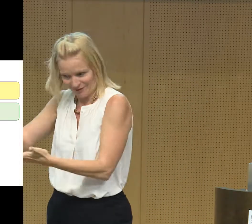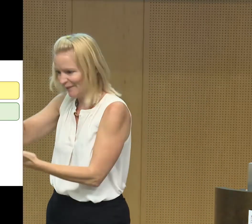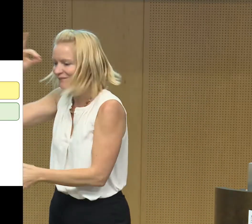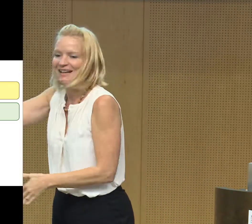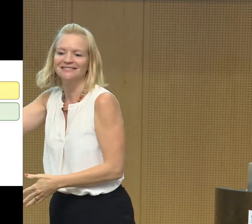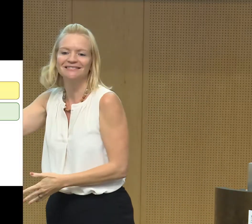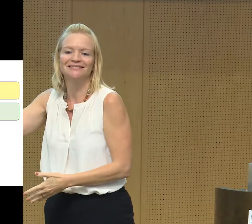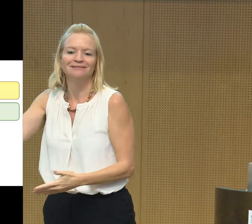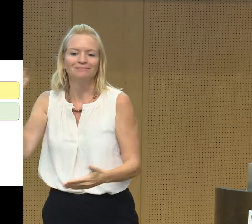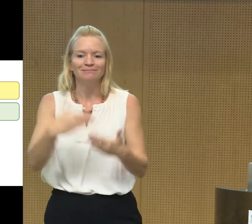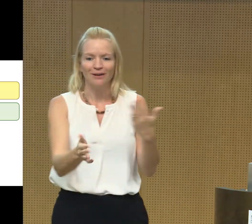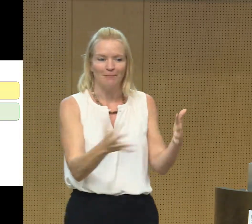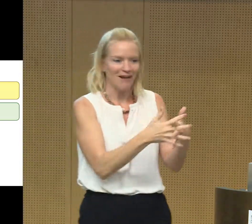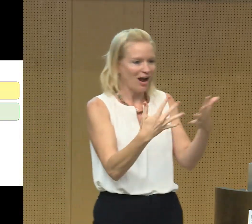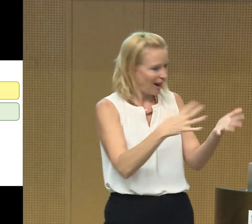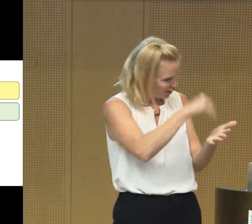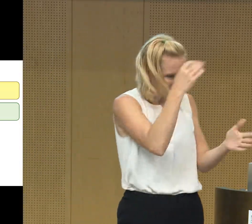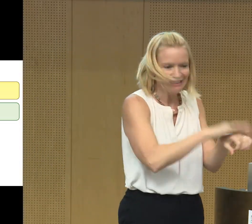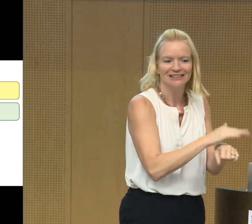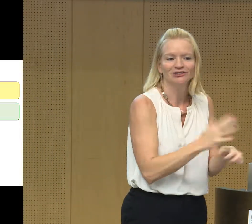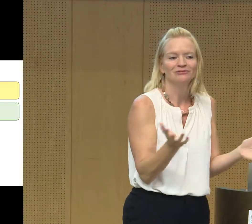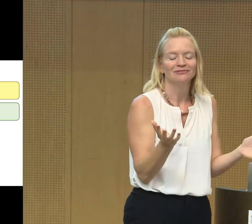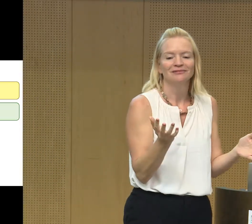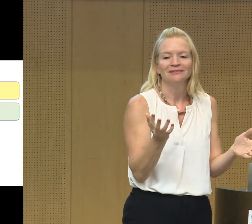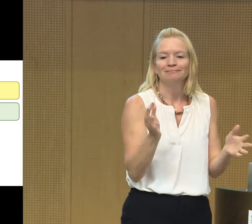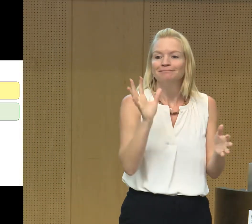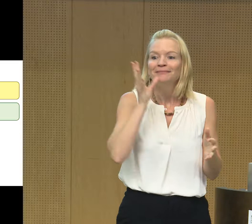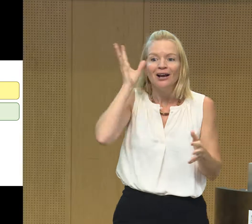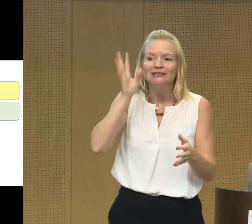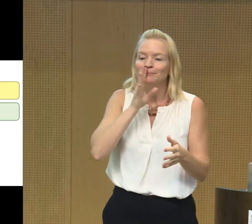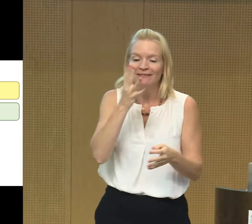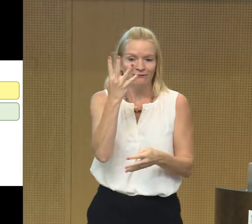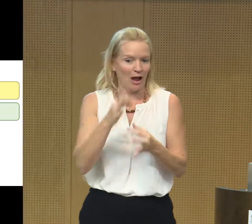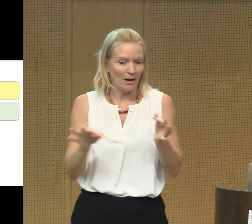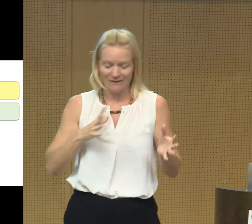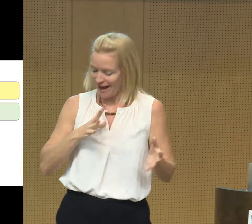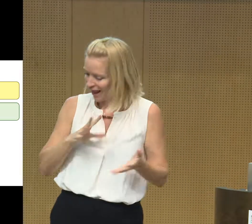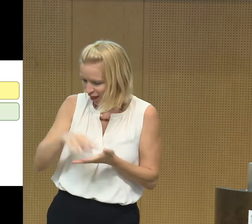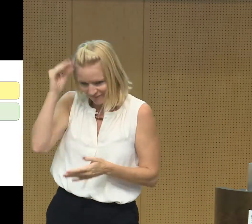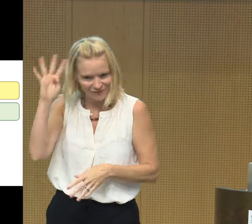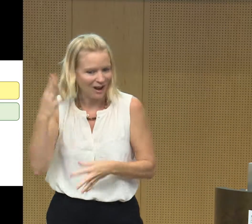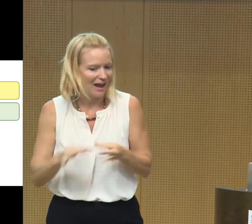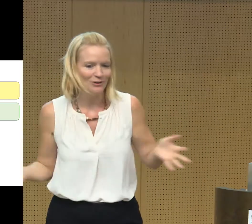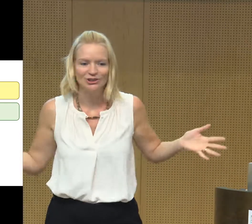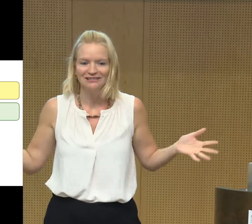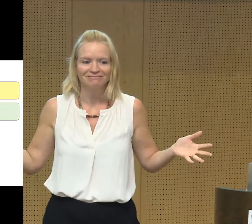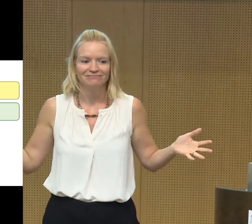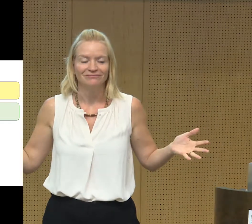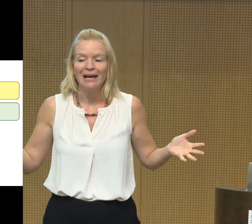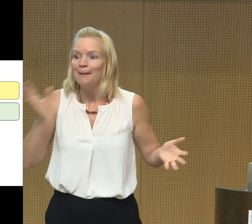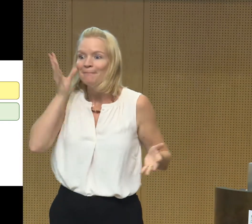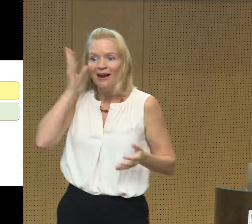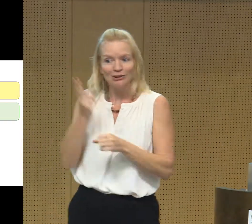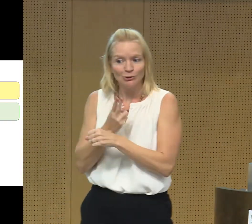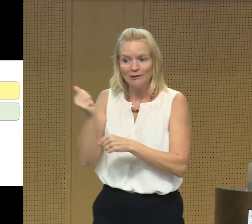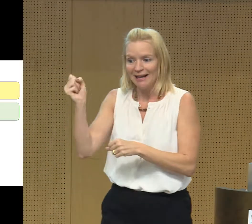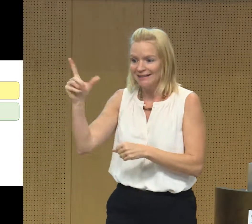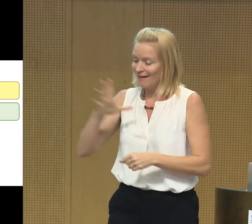born. You can, if you're born in France, you learn French. If you're born in America, you learn English. If your parents speak 4 languages, then you can learn 4